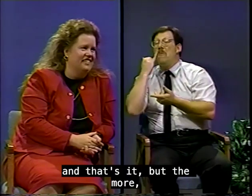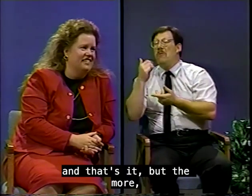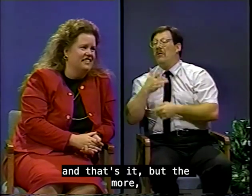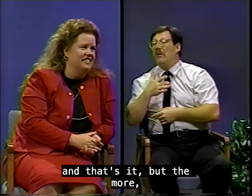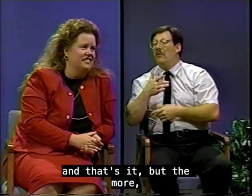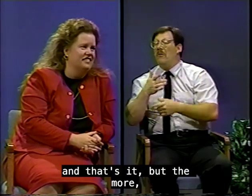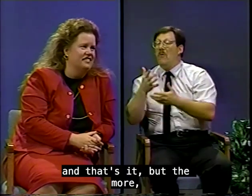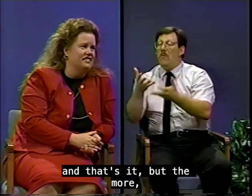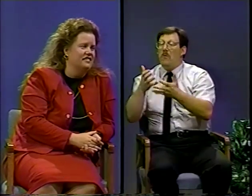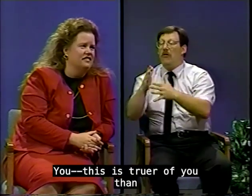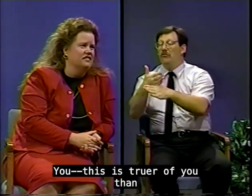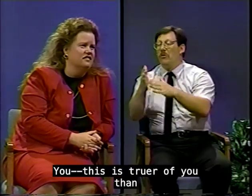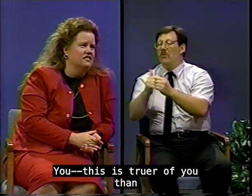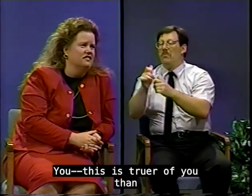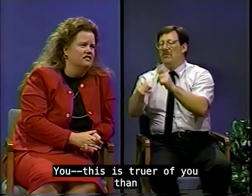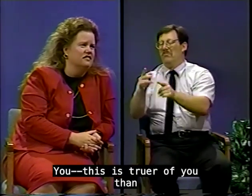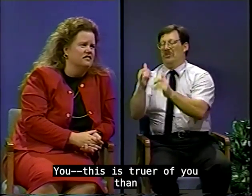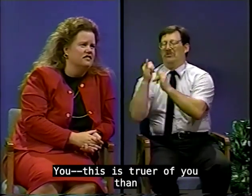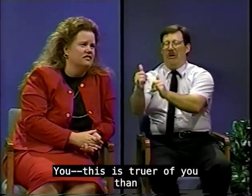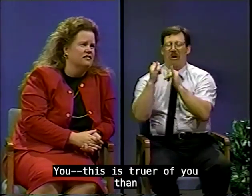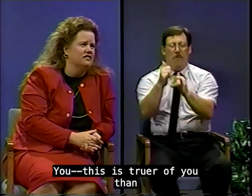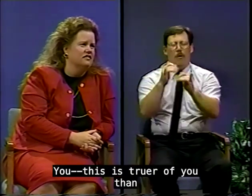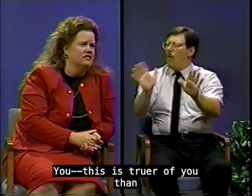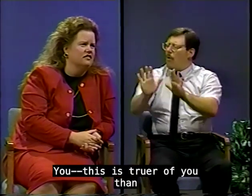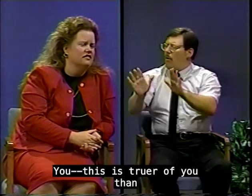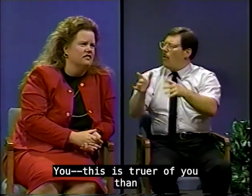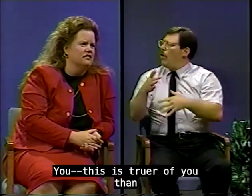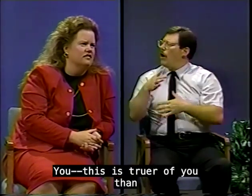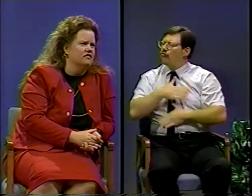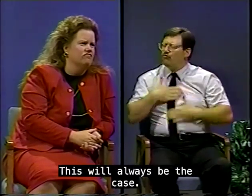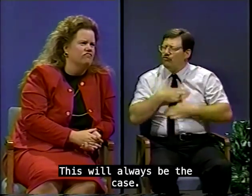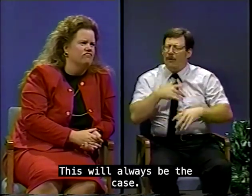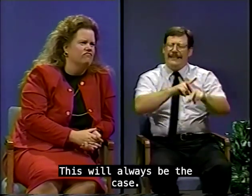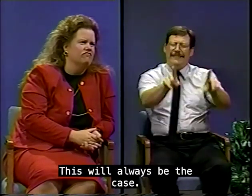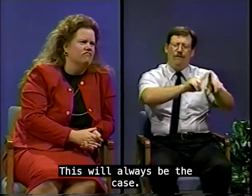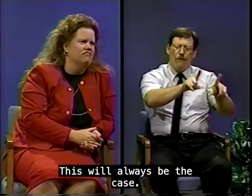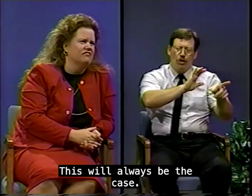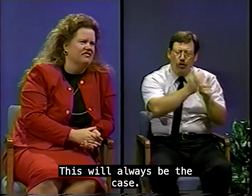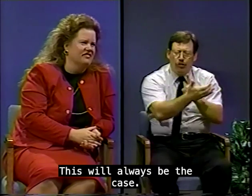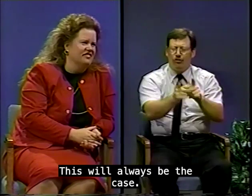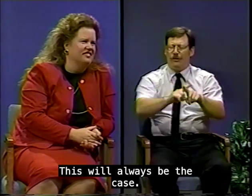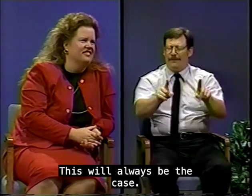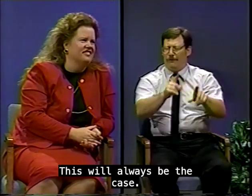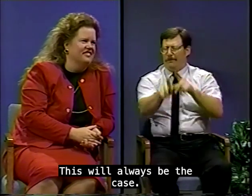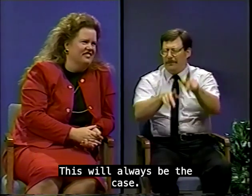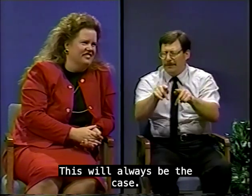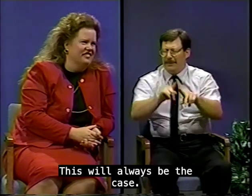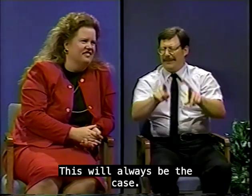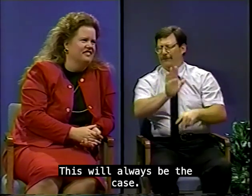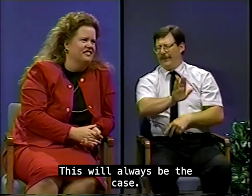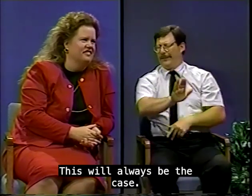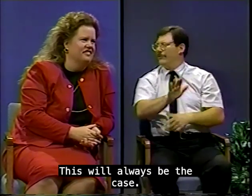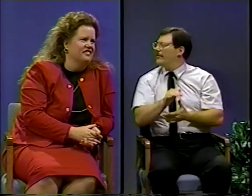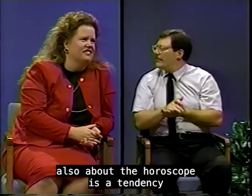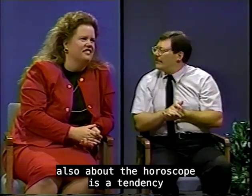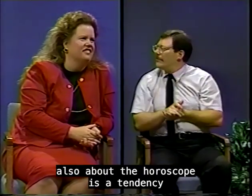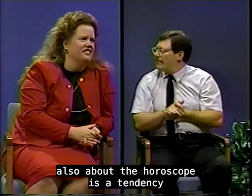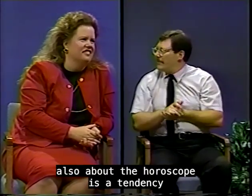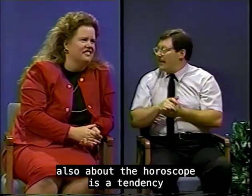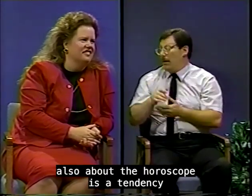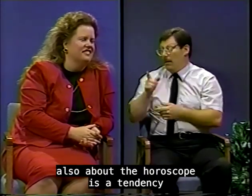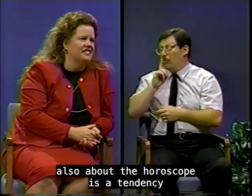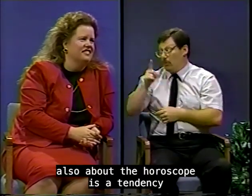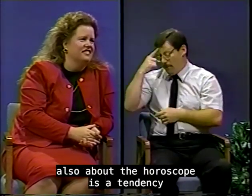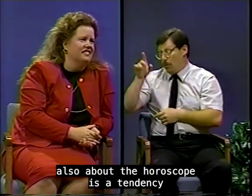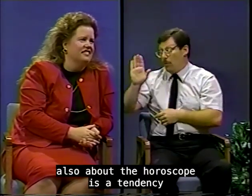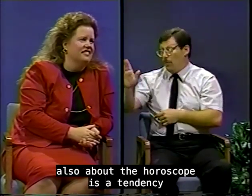more the better. This is truer of you than it would be for many people. This will always be the case. An interesting factor also